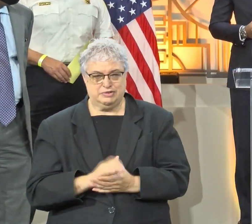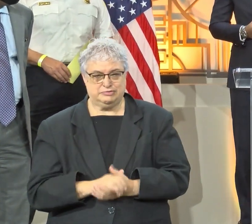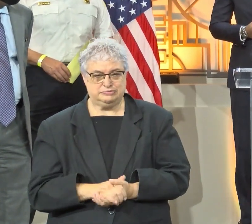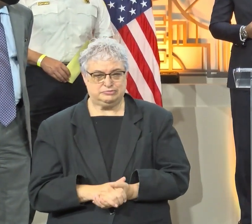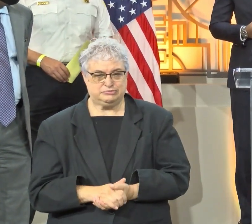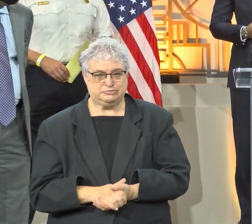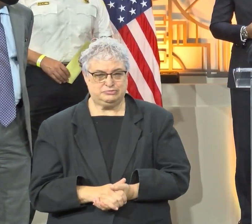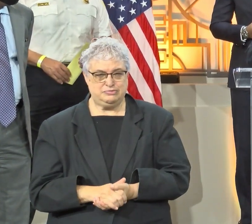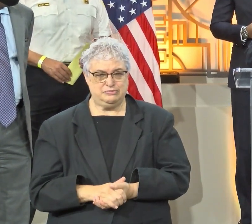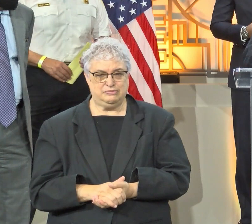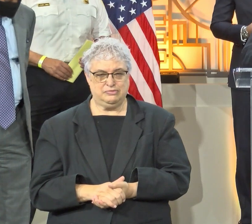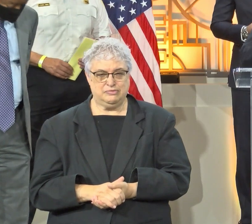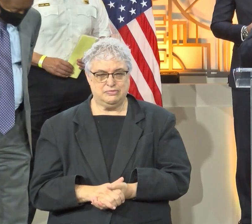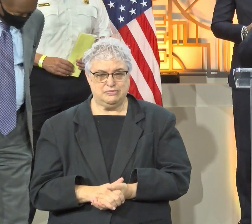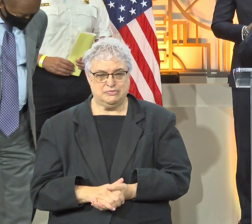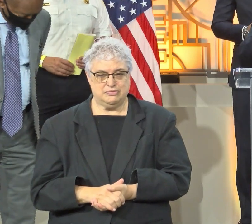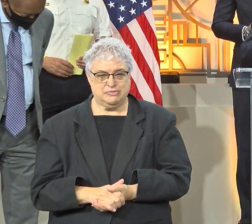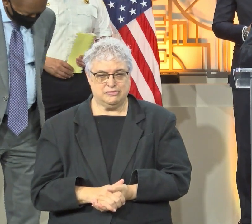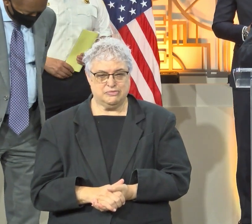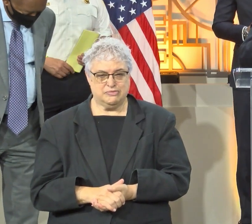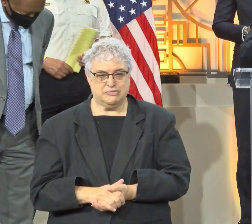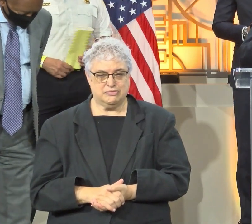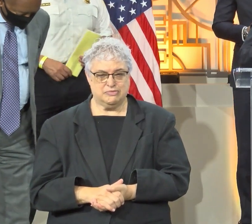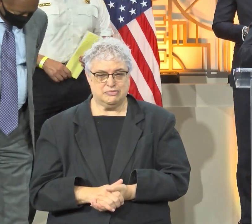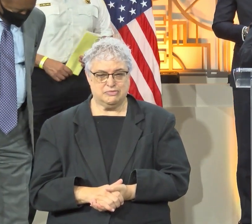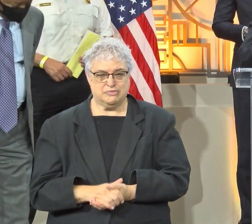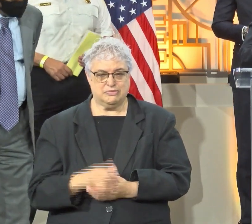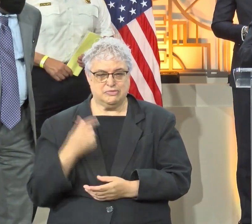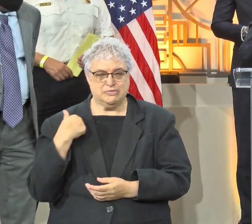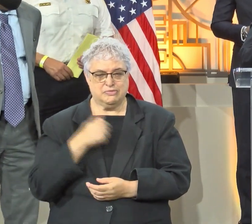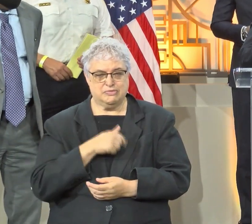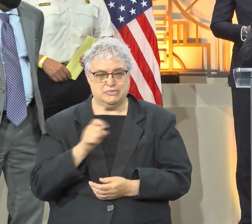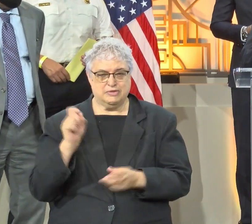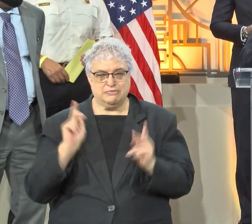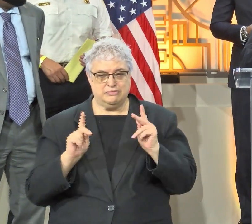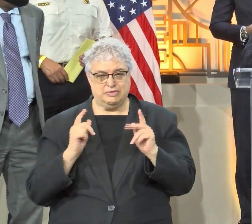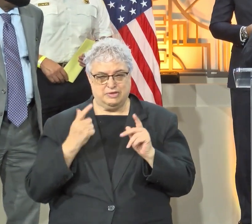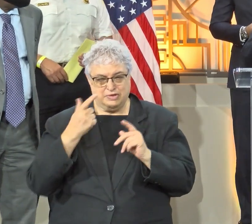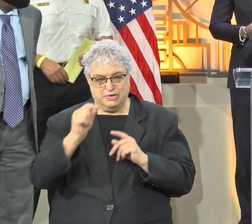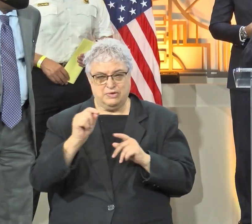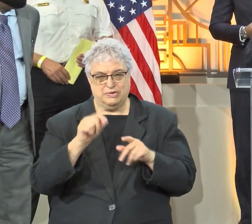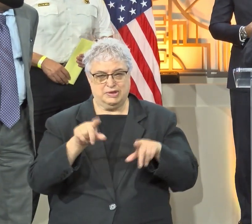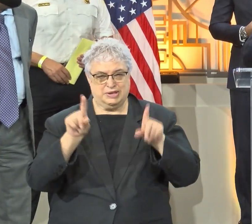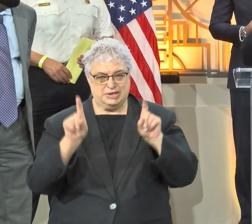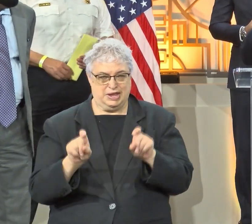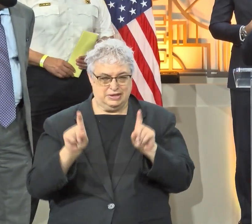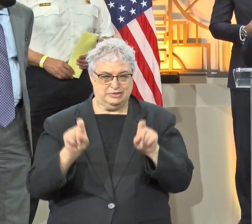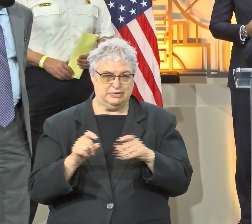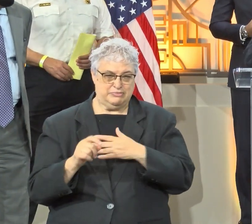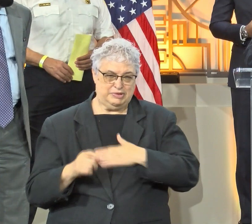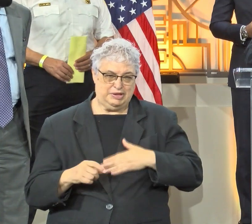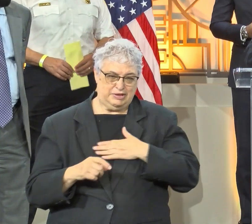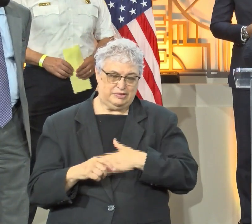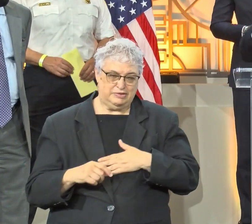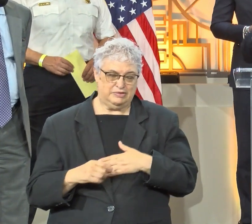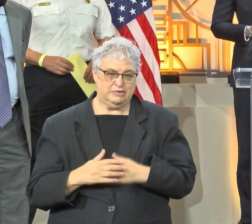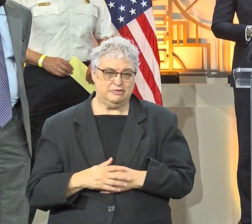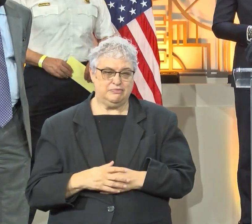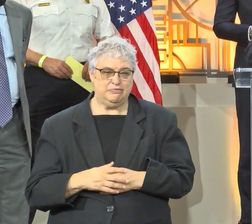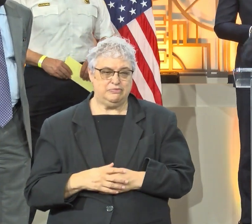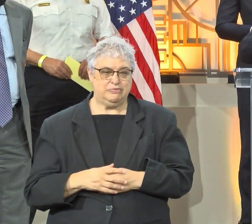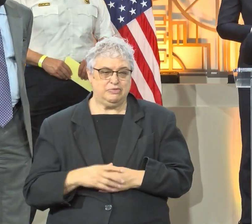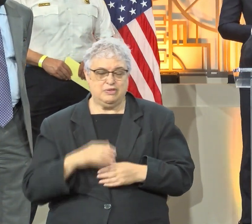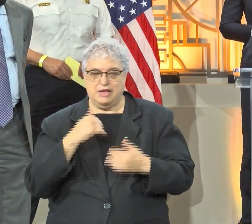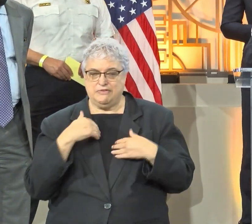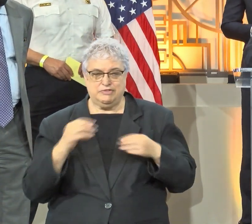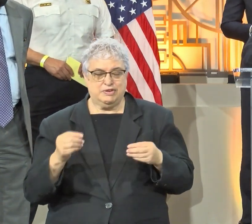We're explaining what happened. But we do need to have people still go and get tested. And so remember, if you go and get tested, if you don't have